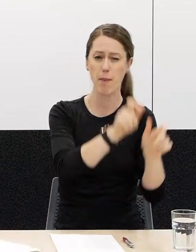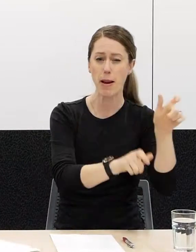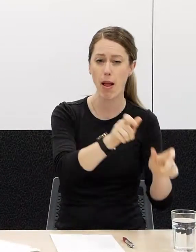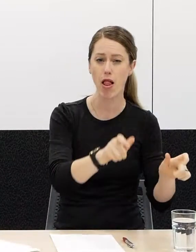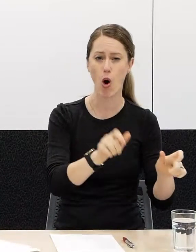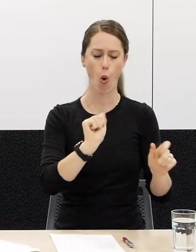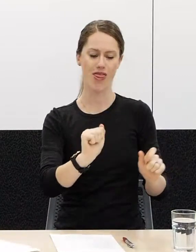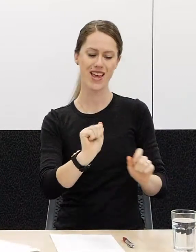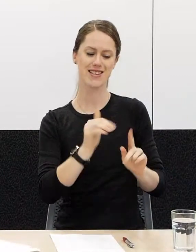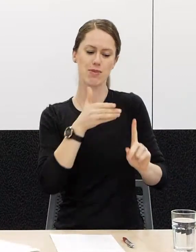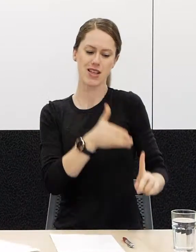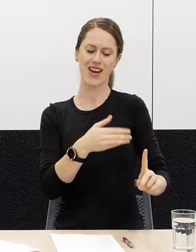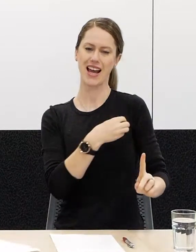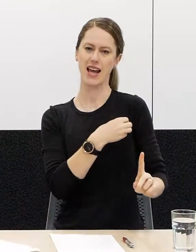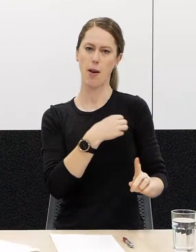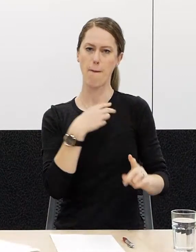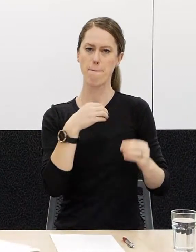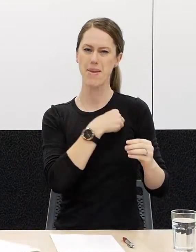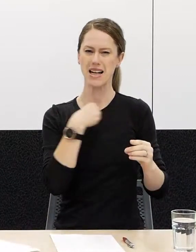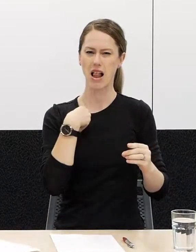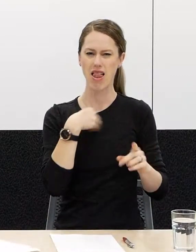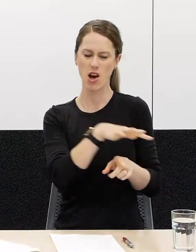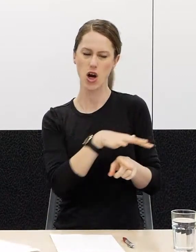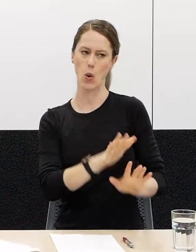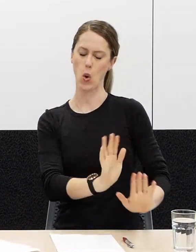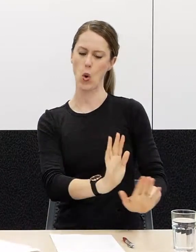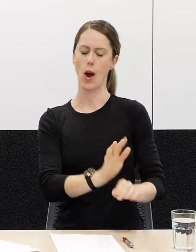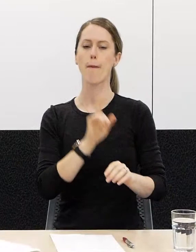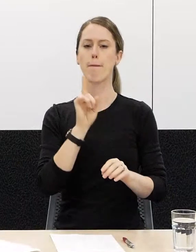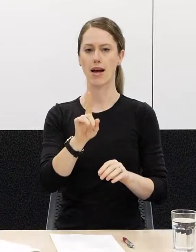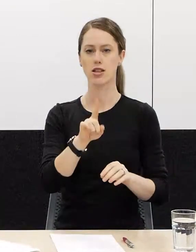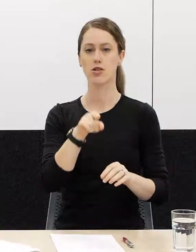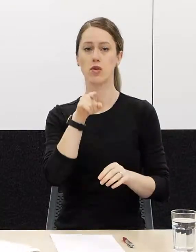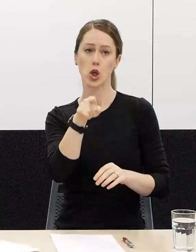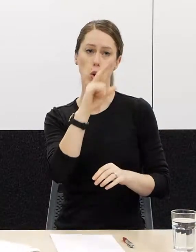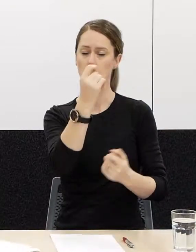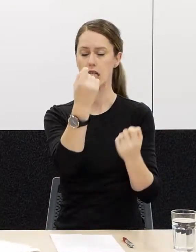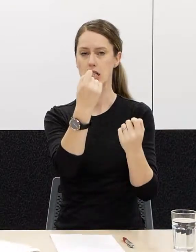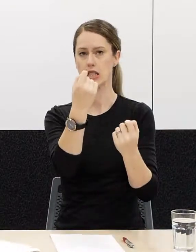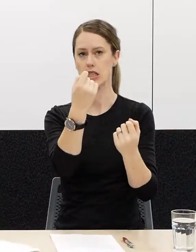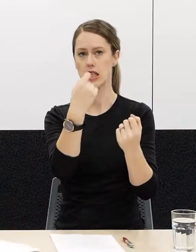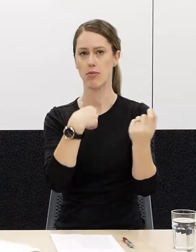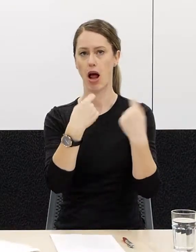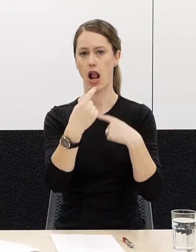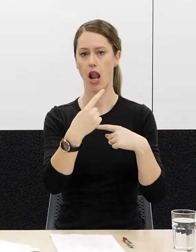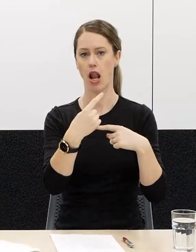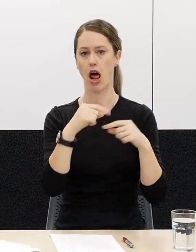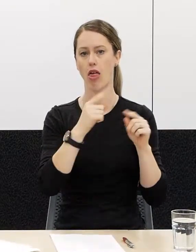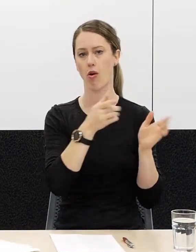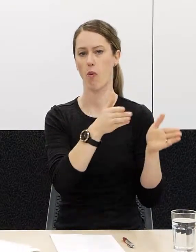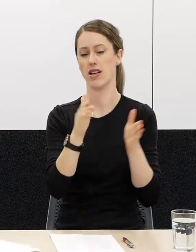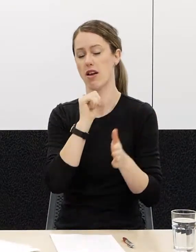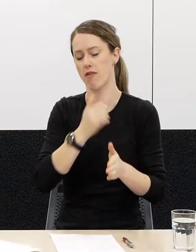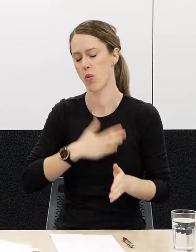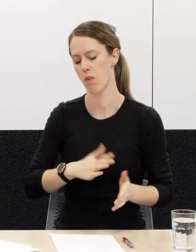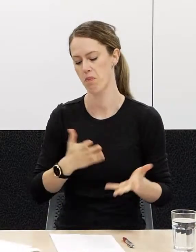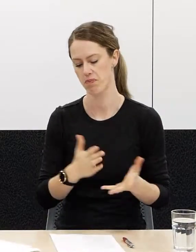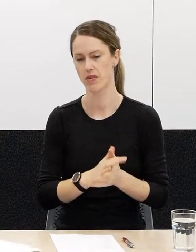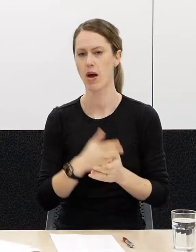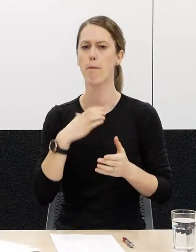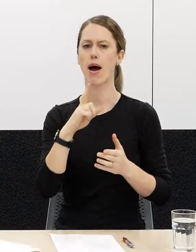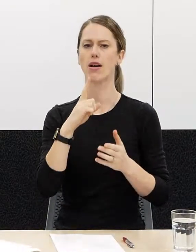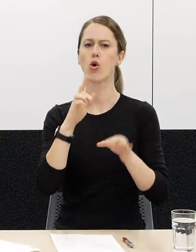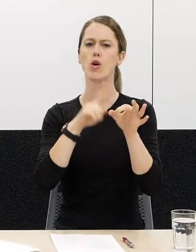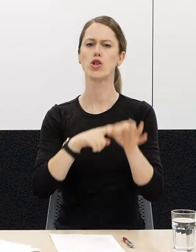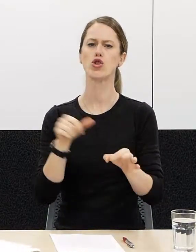or clinical situations tonight, but we're happy for you to send those via other mechanisms if you want to do that. It's more